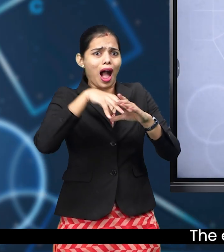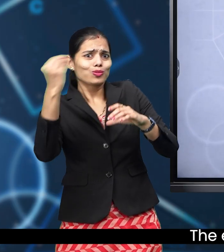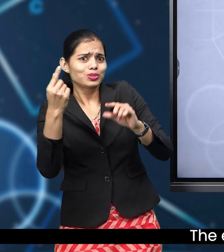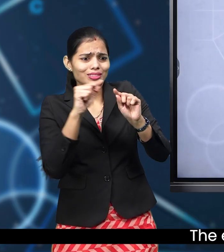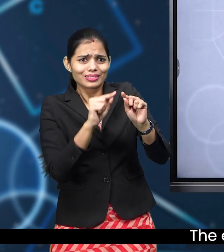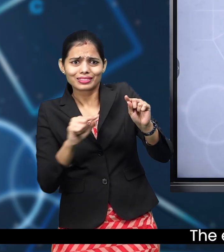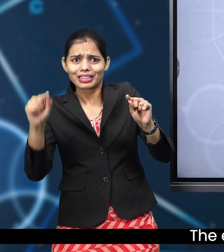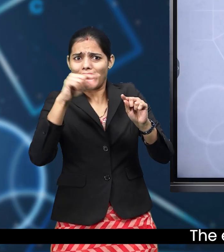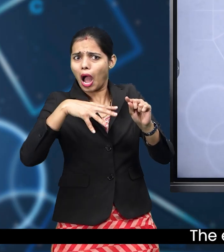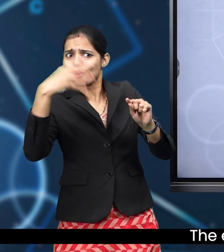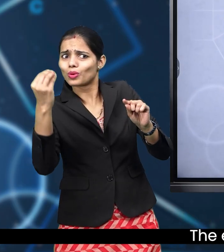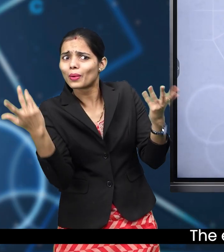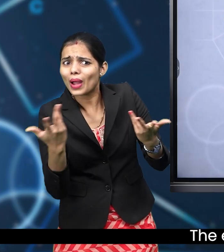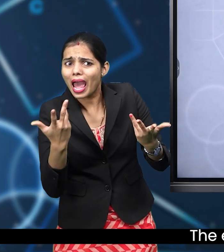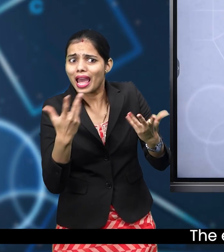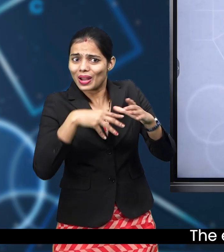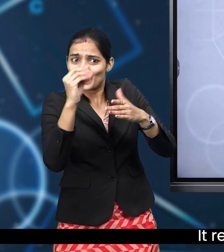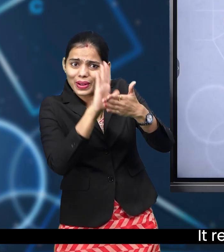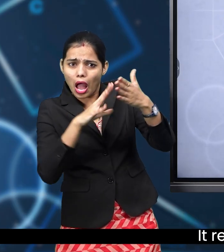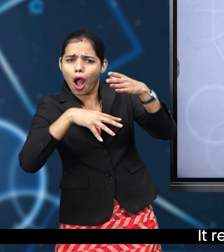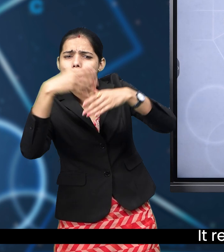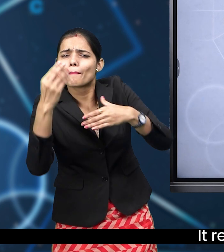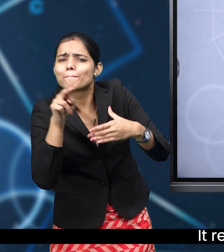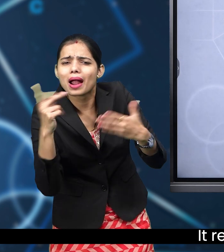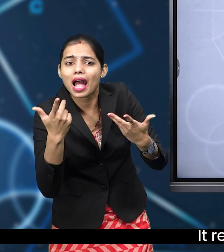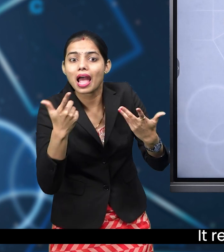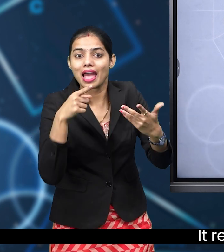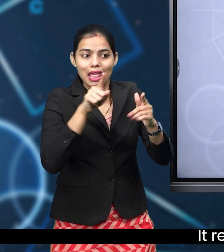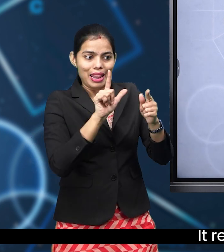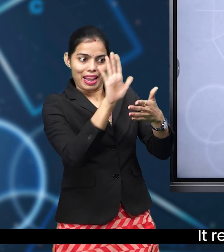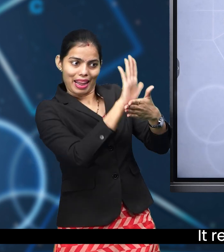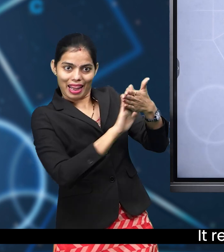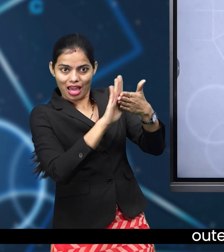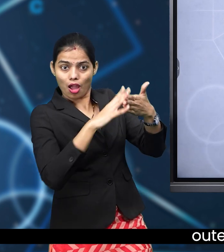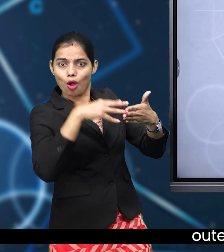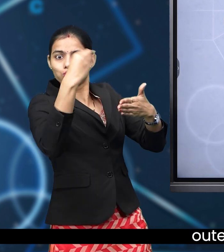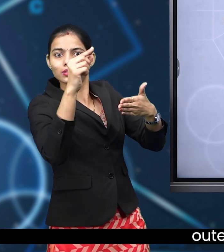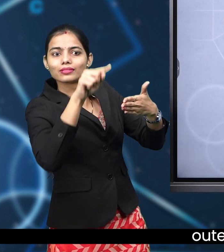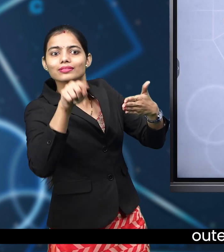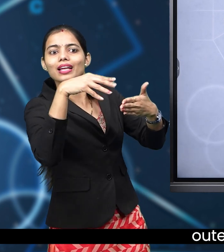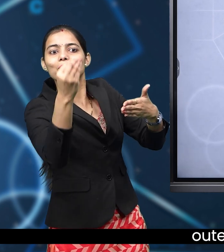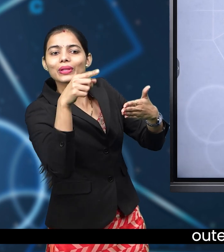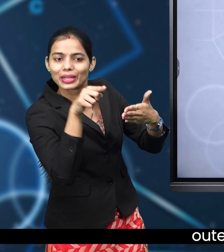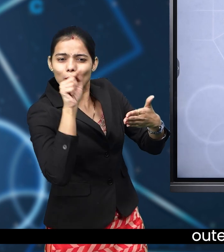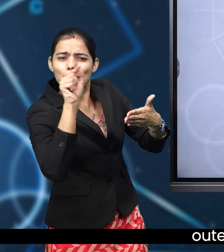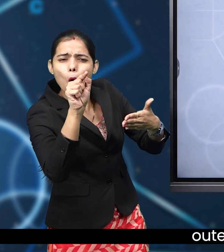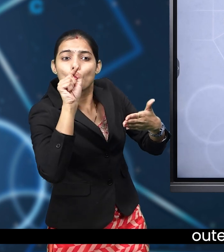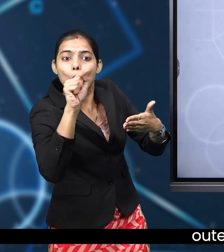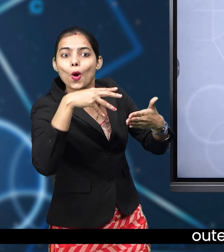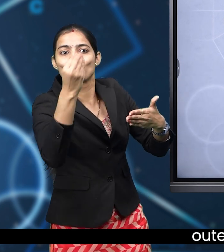The exterior of the curve. It refers to the outside, outer area of the